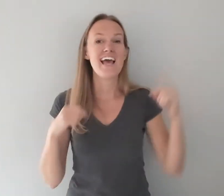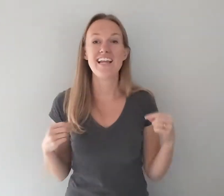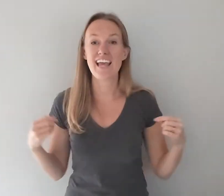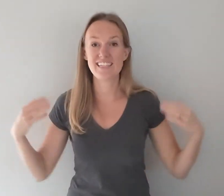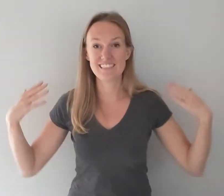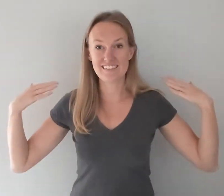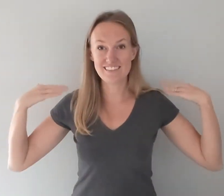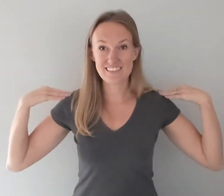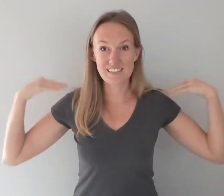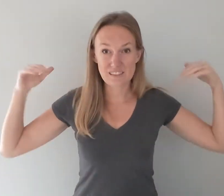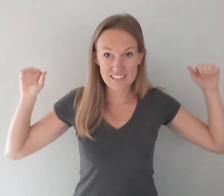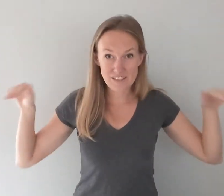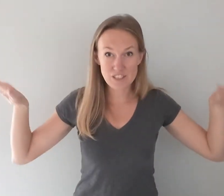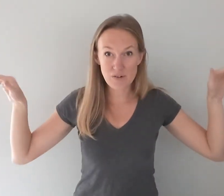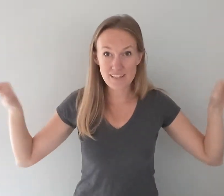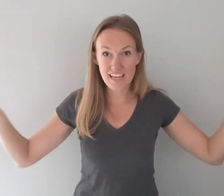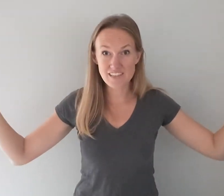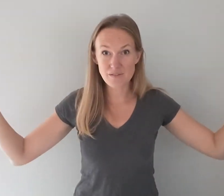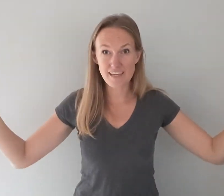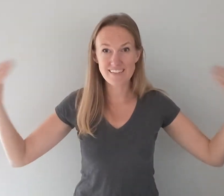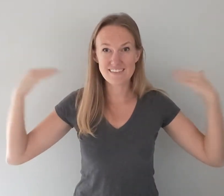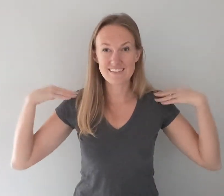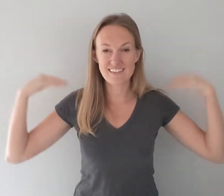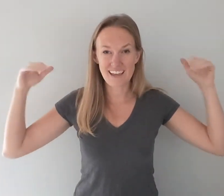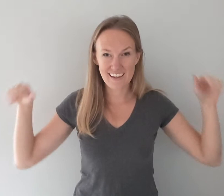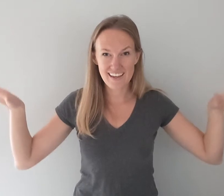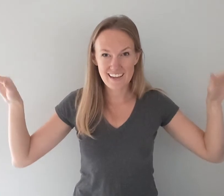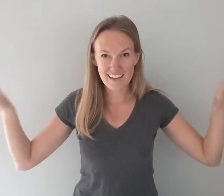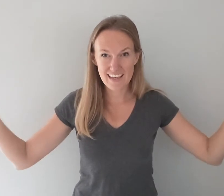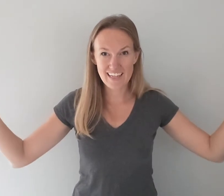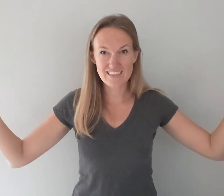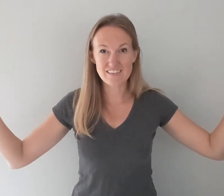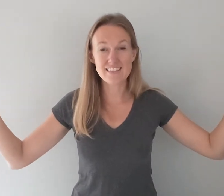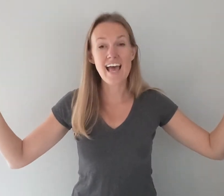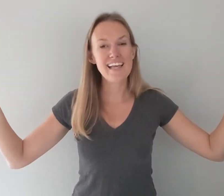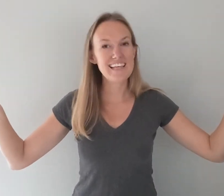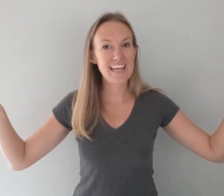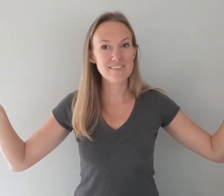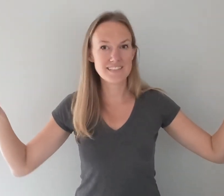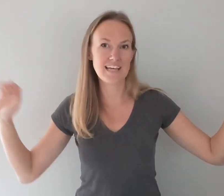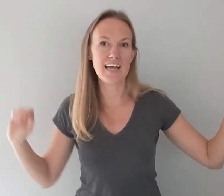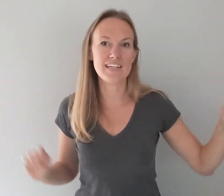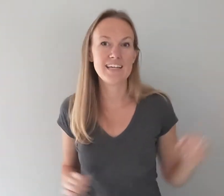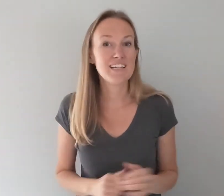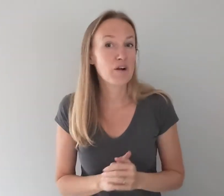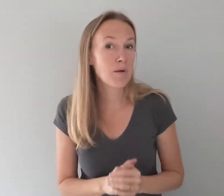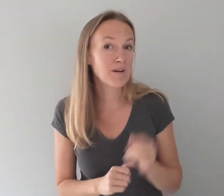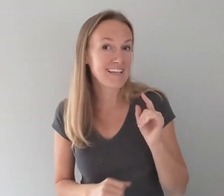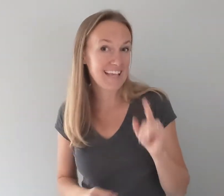And angels, it's like you're showing the angel wings, okay? And angels gave the sign. Now remember, gave